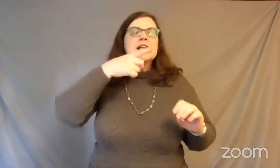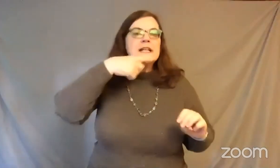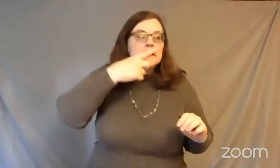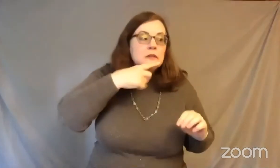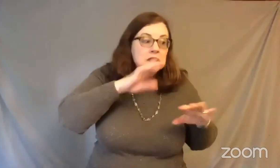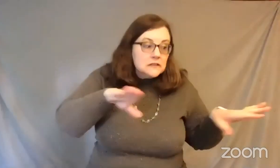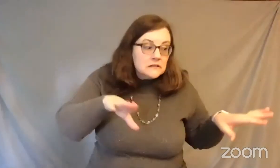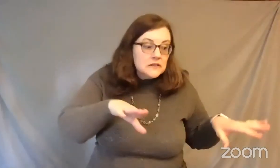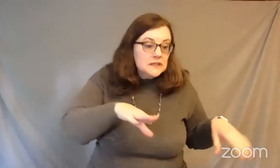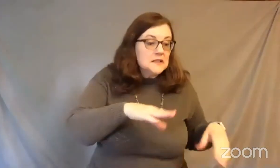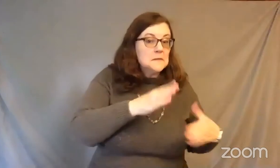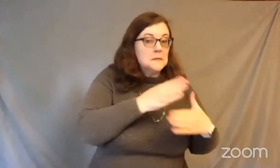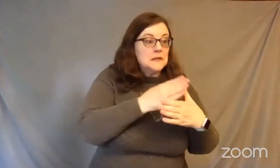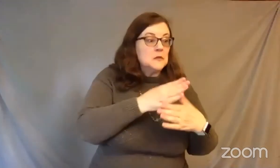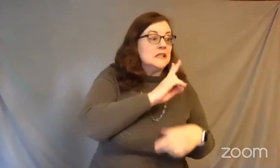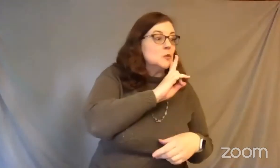to refer to themselves.